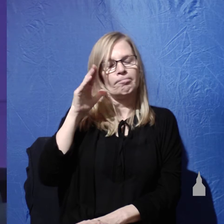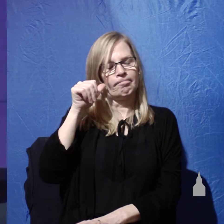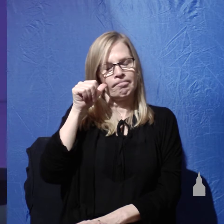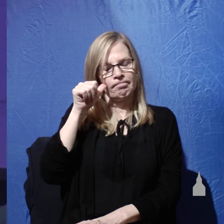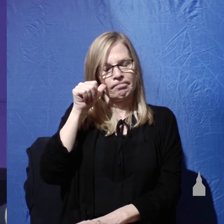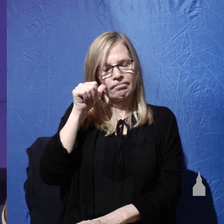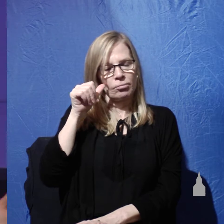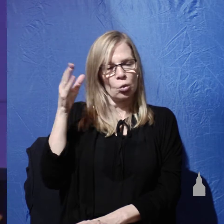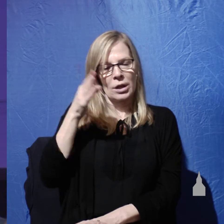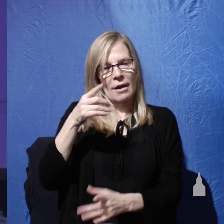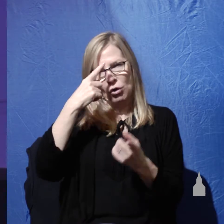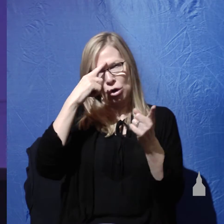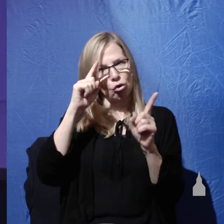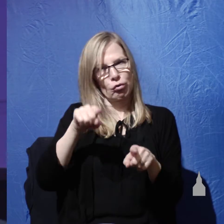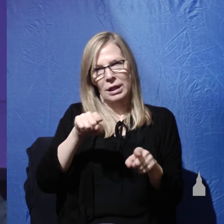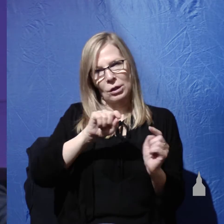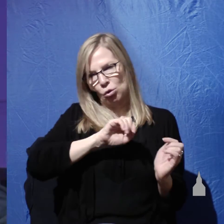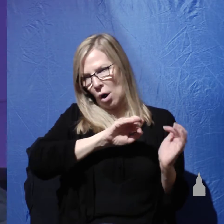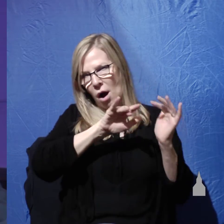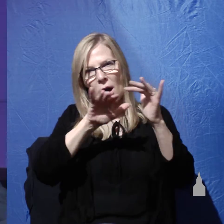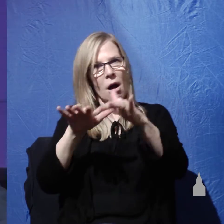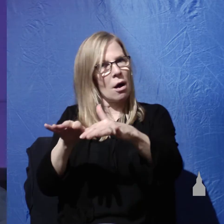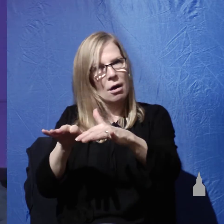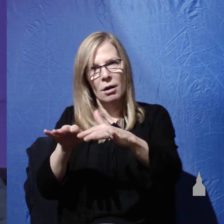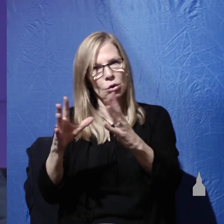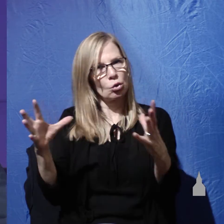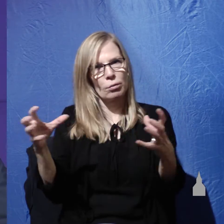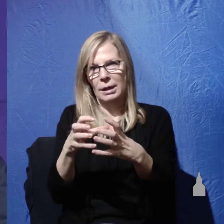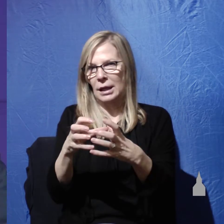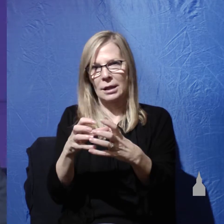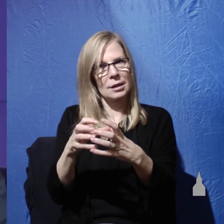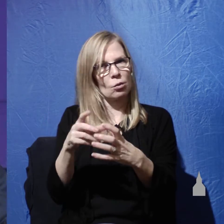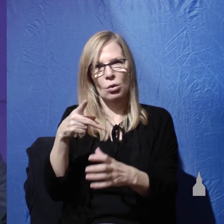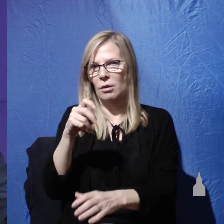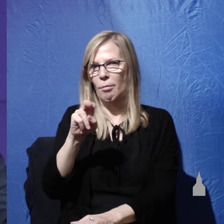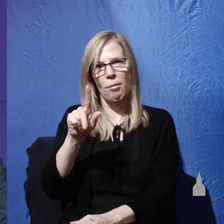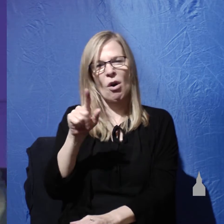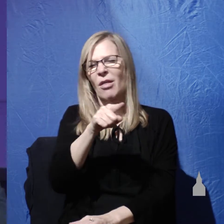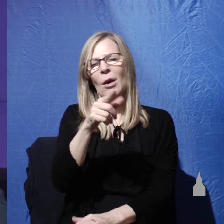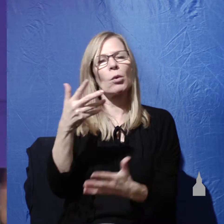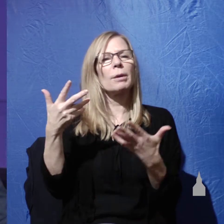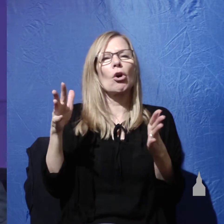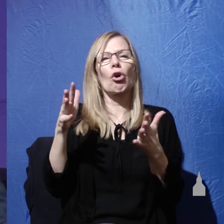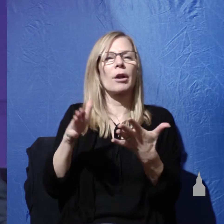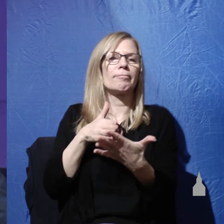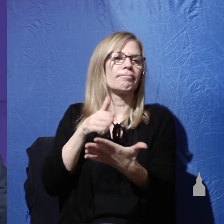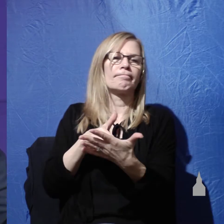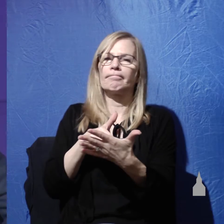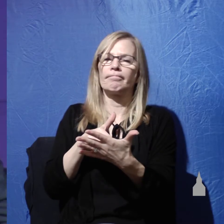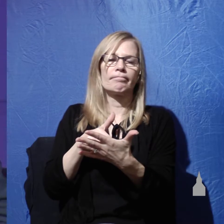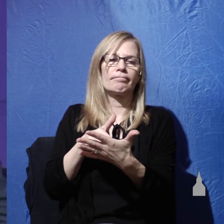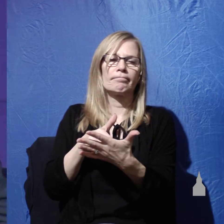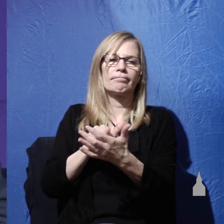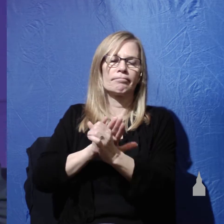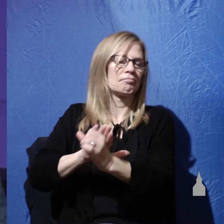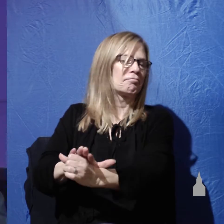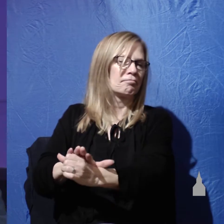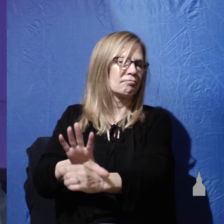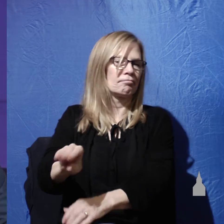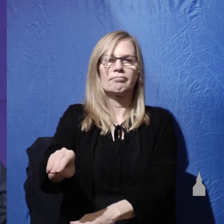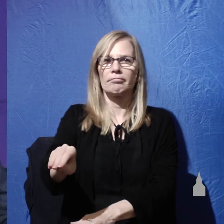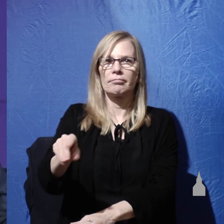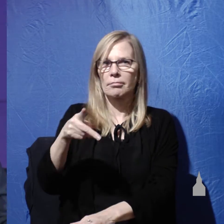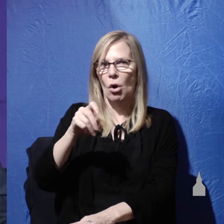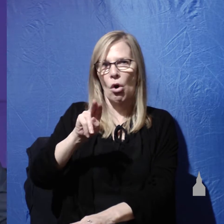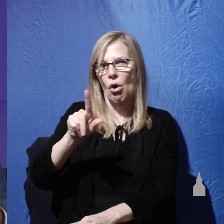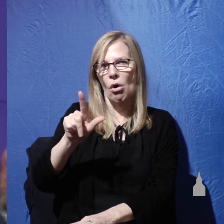have agreed to meet with him and listen to what he had to say about Jesus, because they would have already been prejudiced against him. They would have